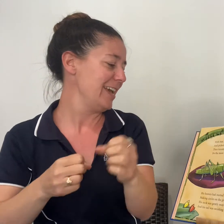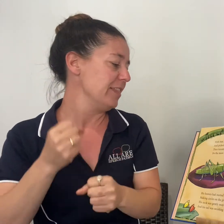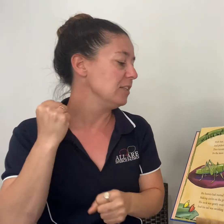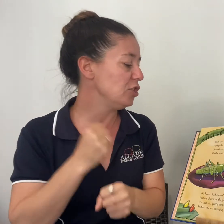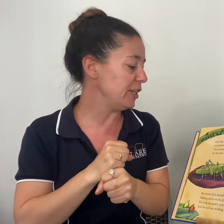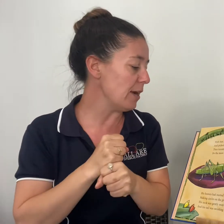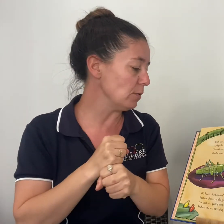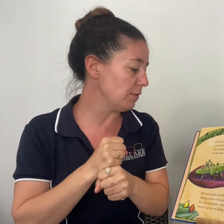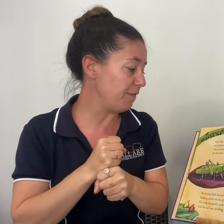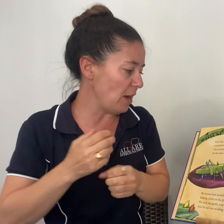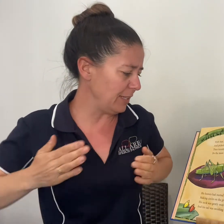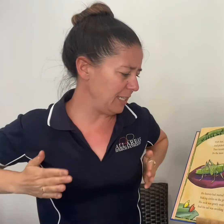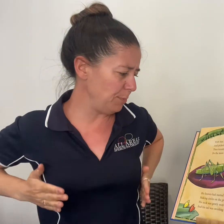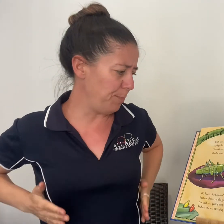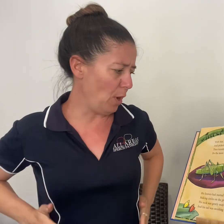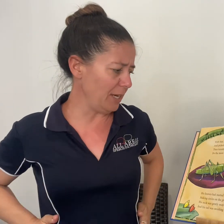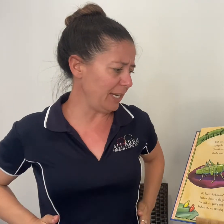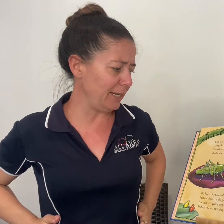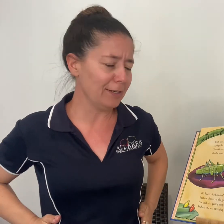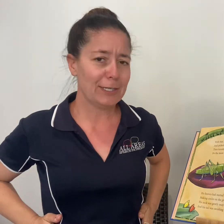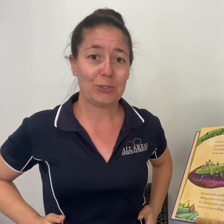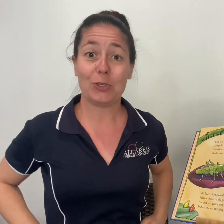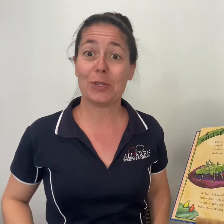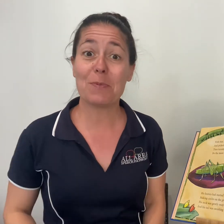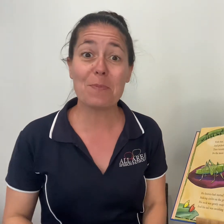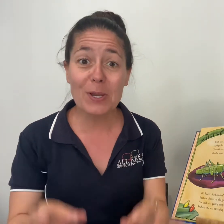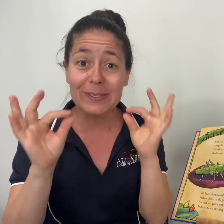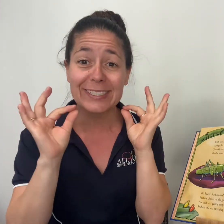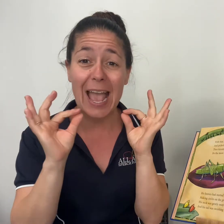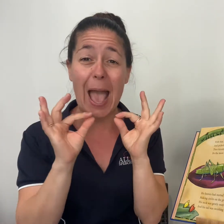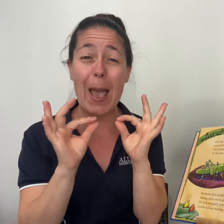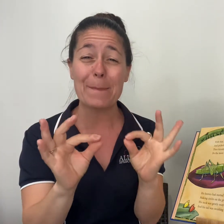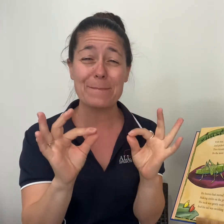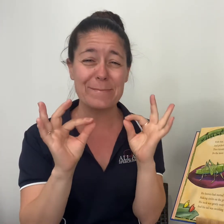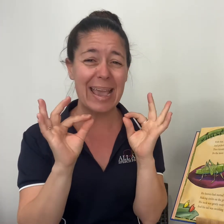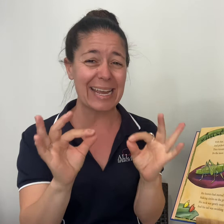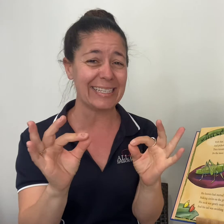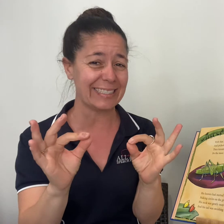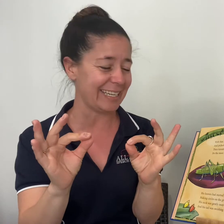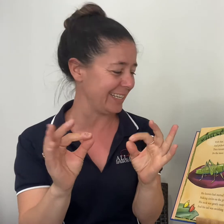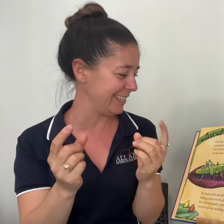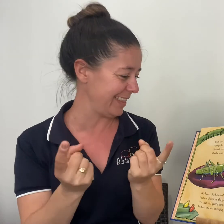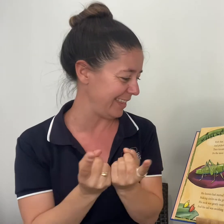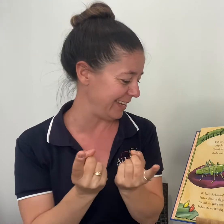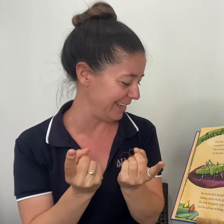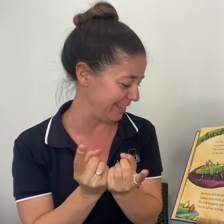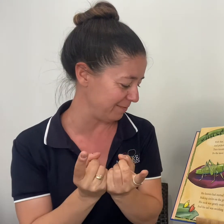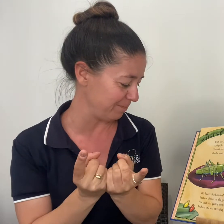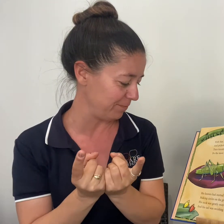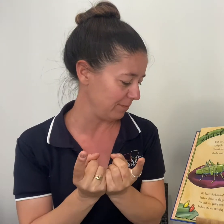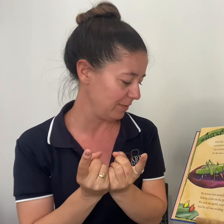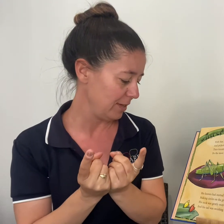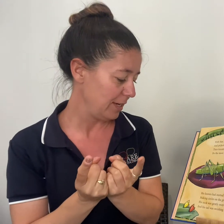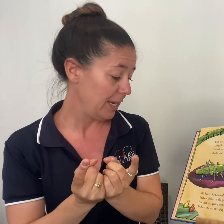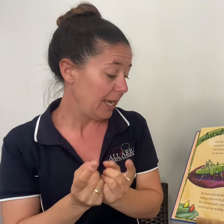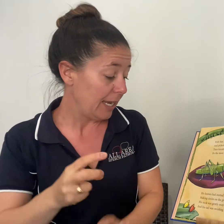Then Gerald felt his body do the most amazing thing.